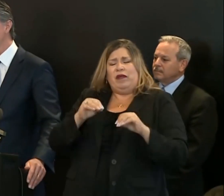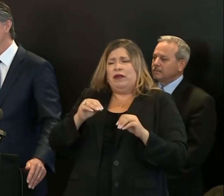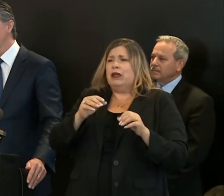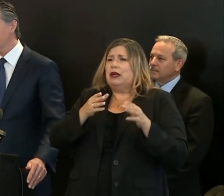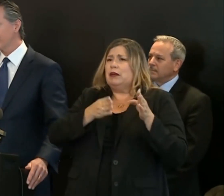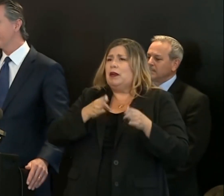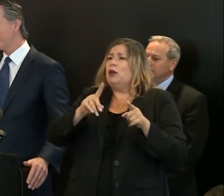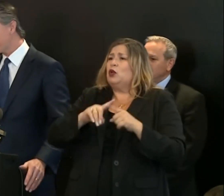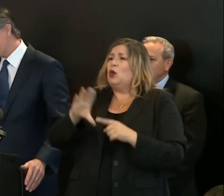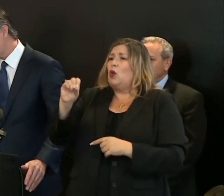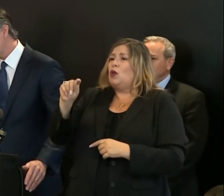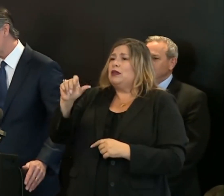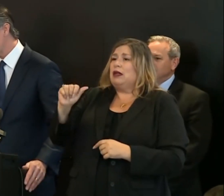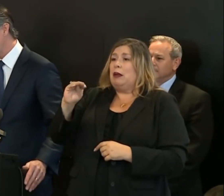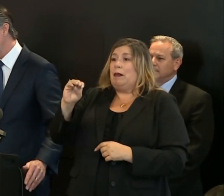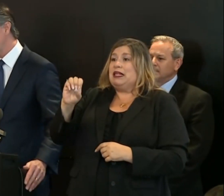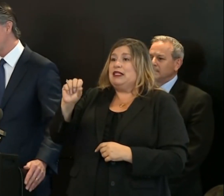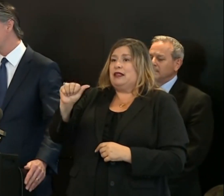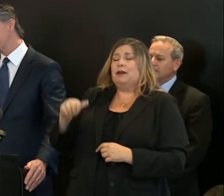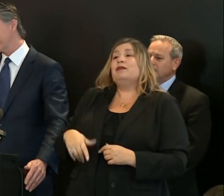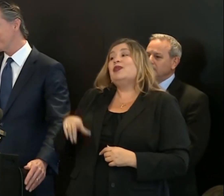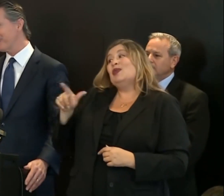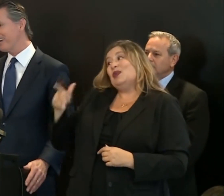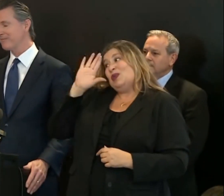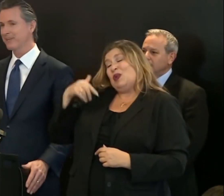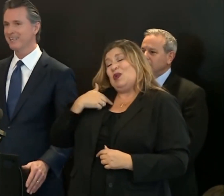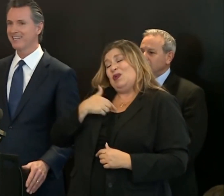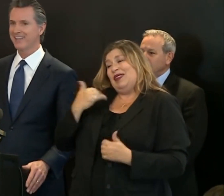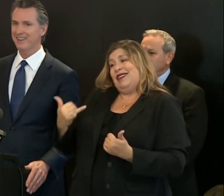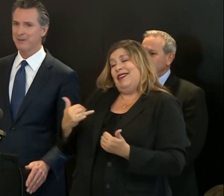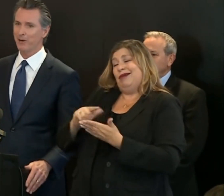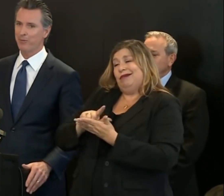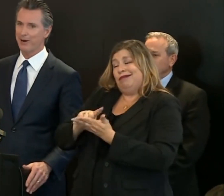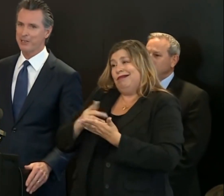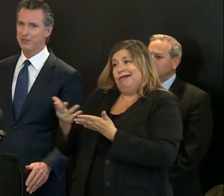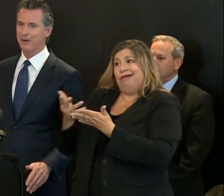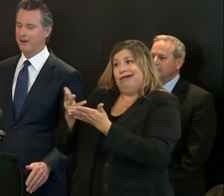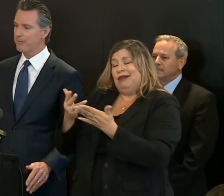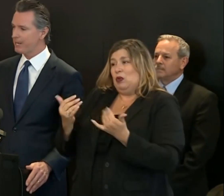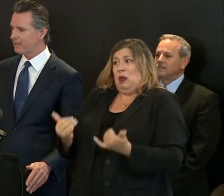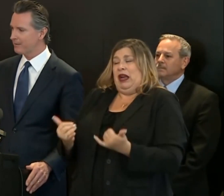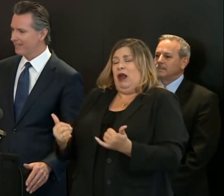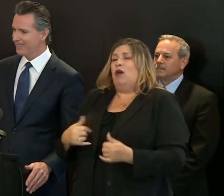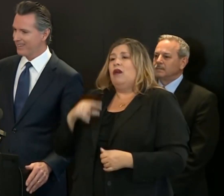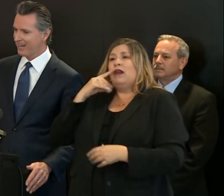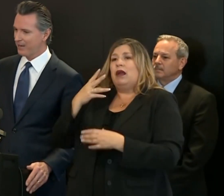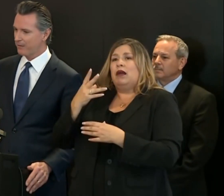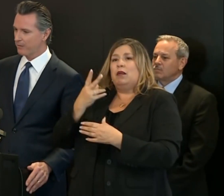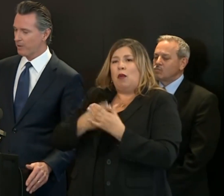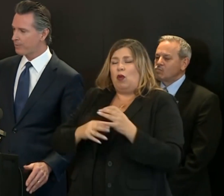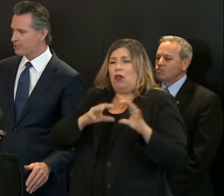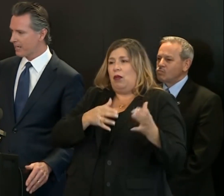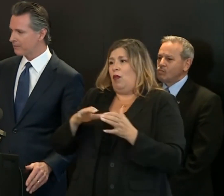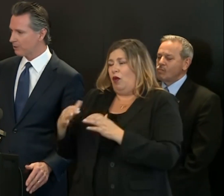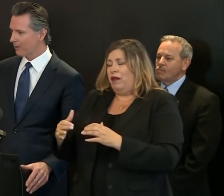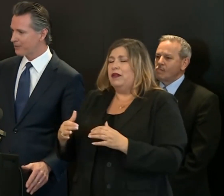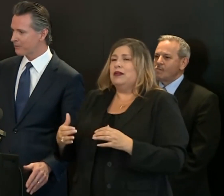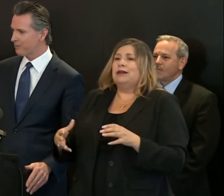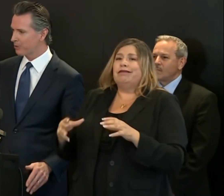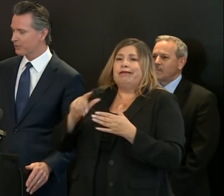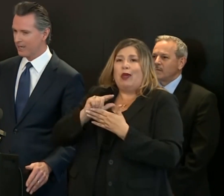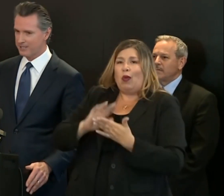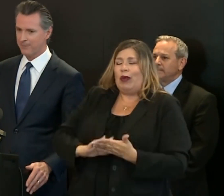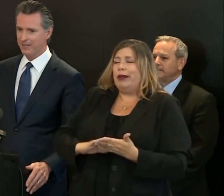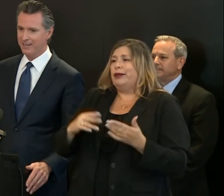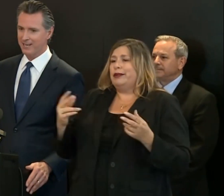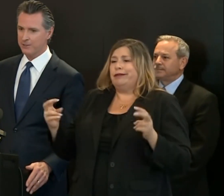consideration? We are in litigation, as you know, in real time on that. I think both parties are meeting, representatives, lawyers